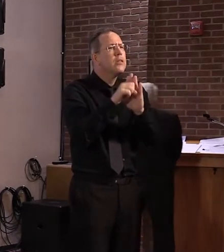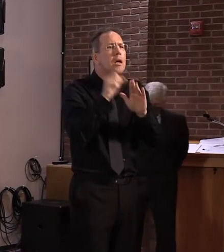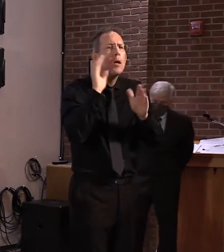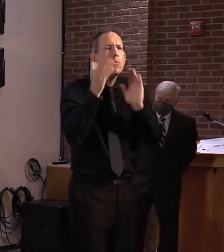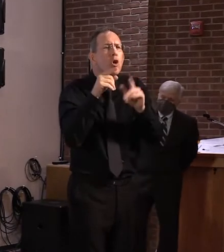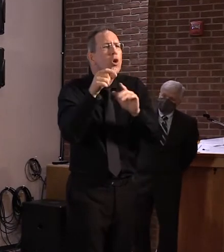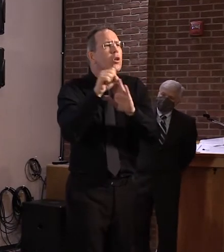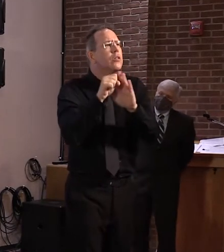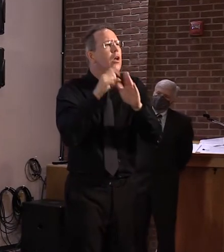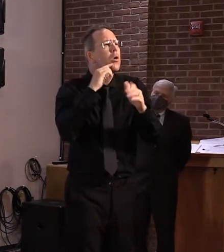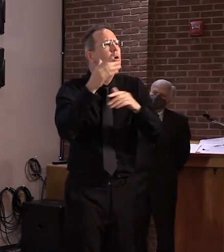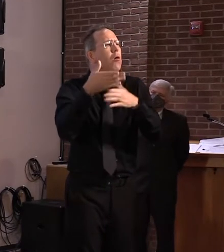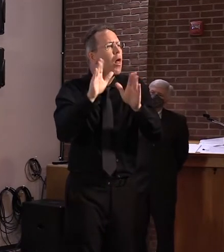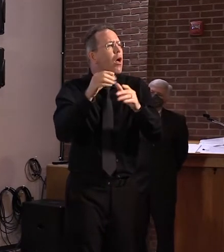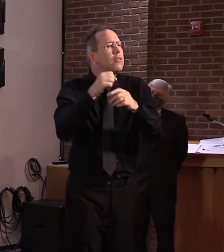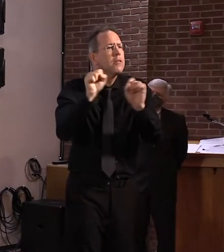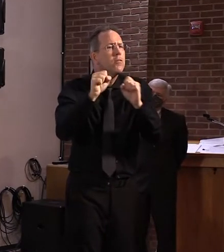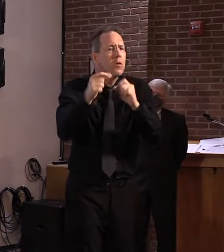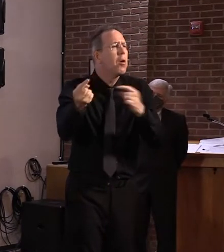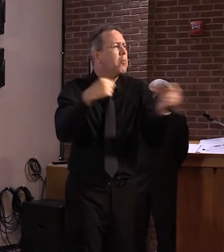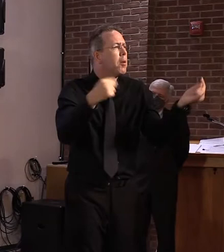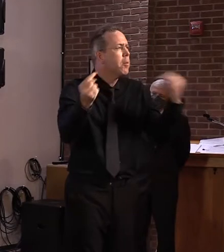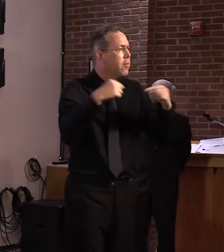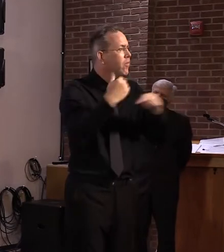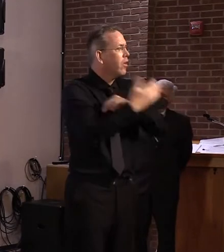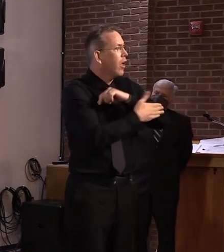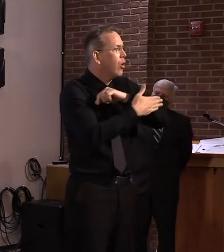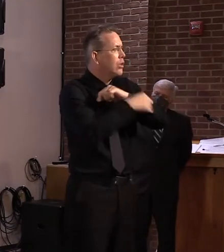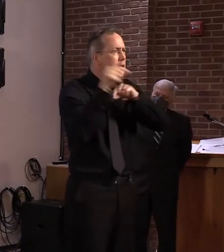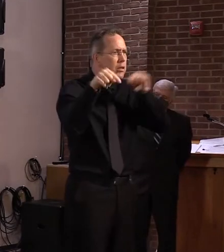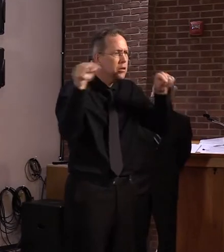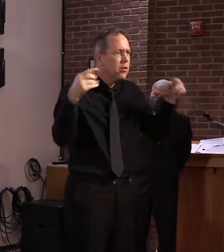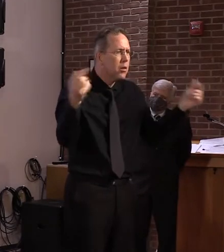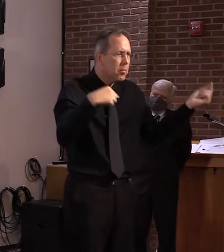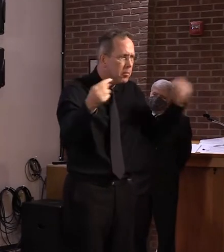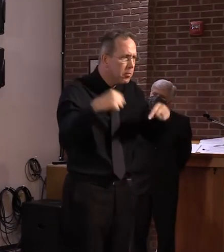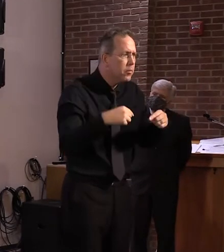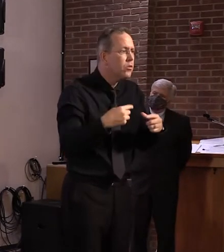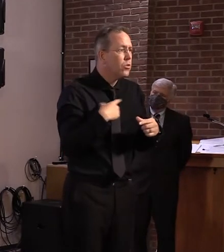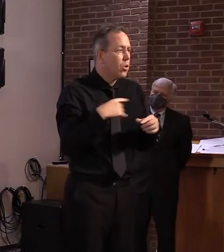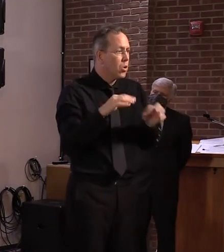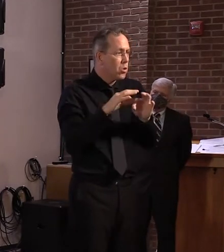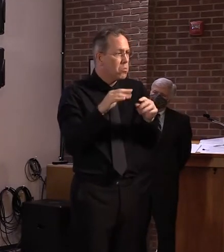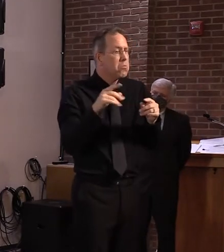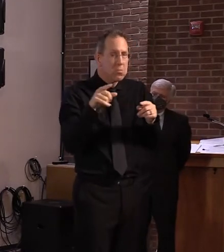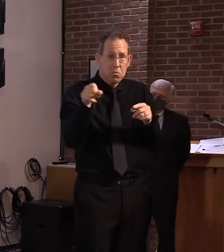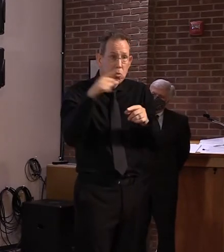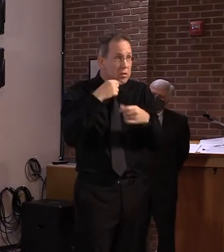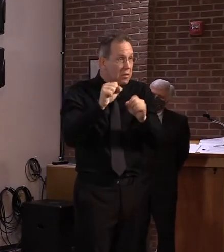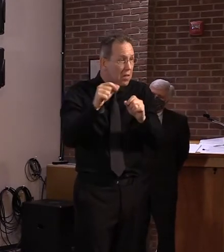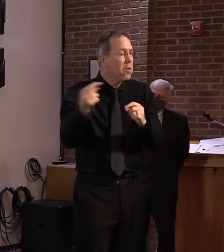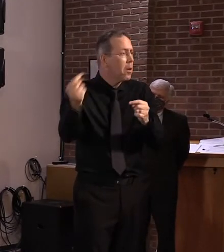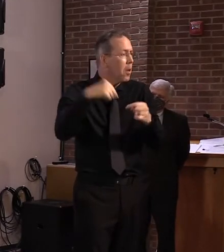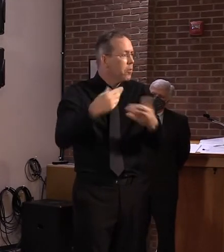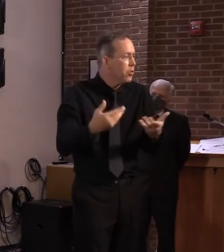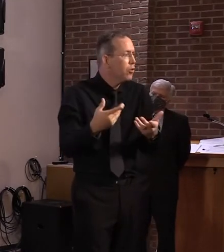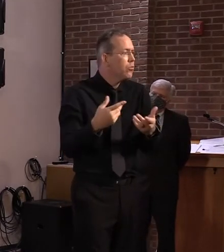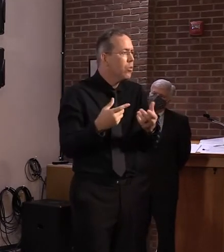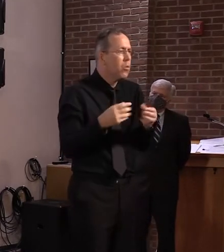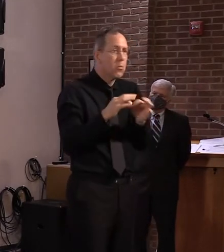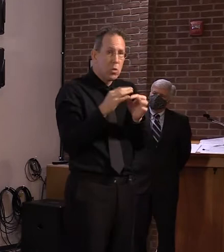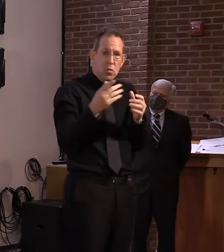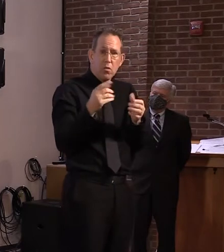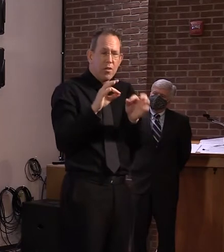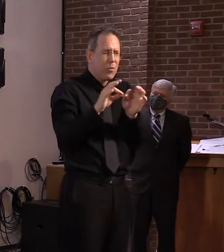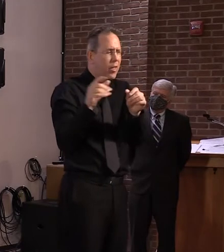without quarantining, but it's really important that we all adhere to those safety measures I talked about in my opening remarks.